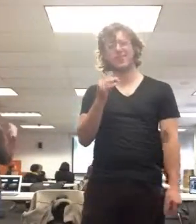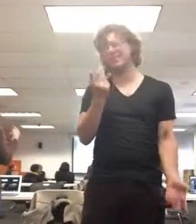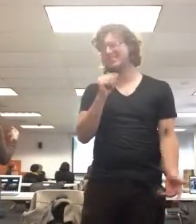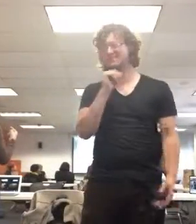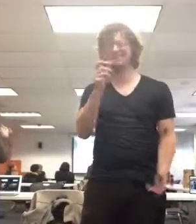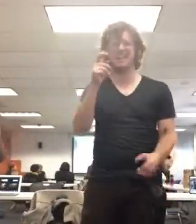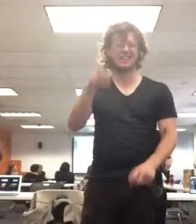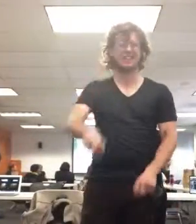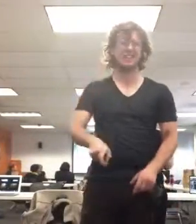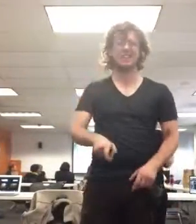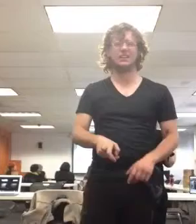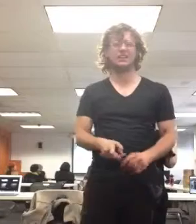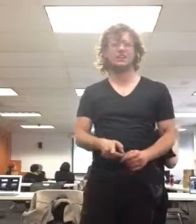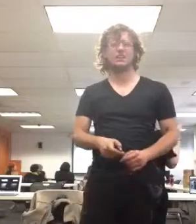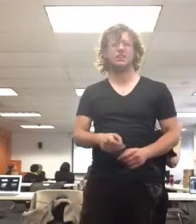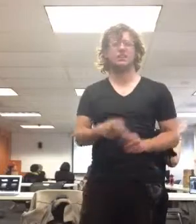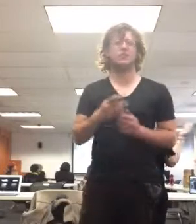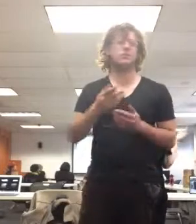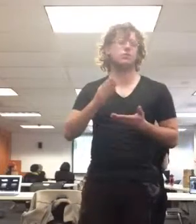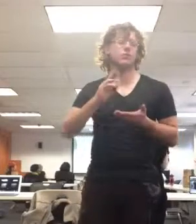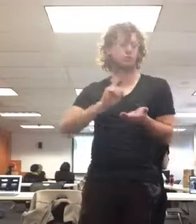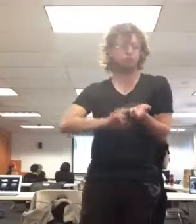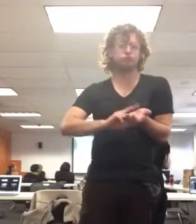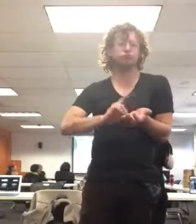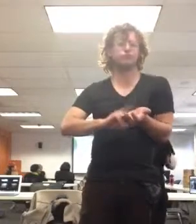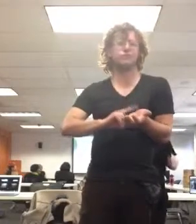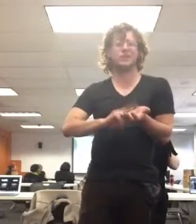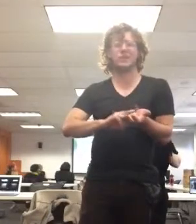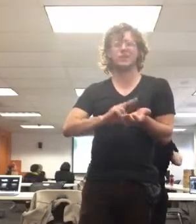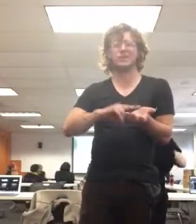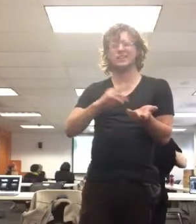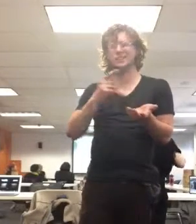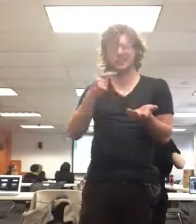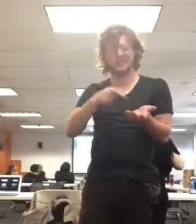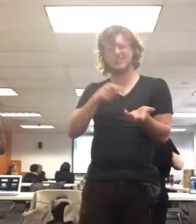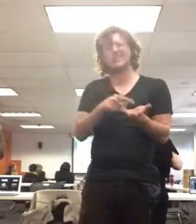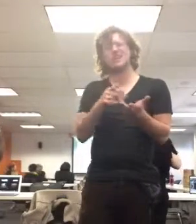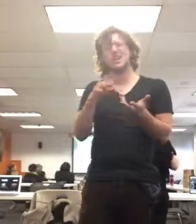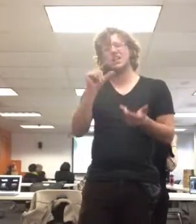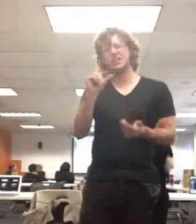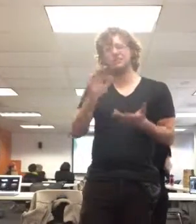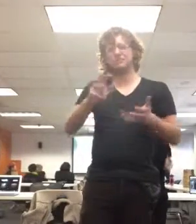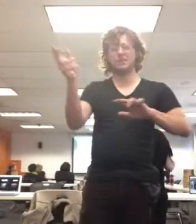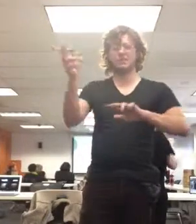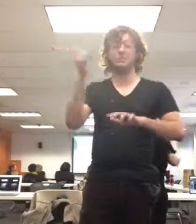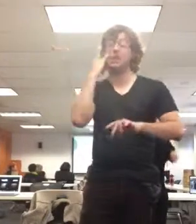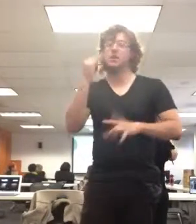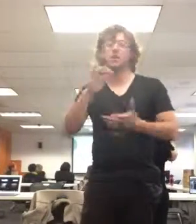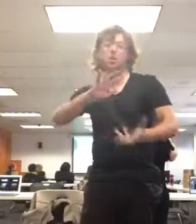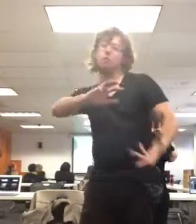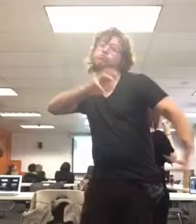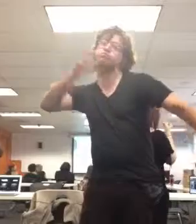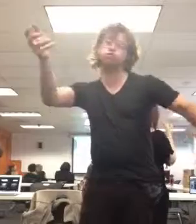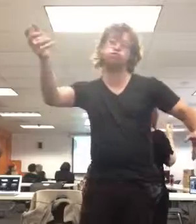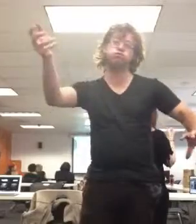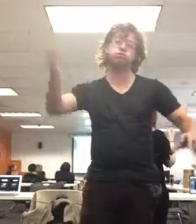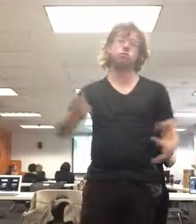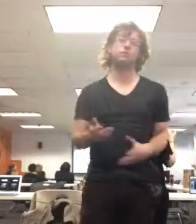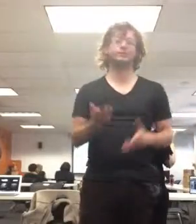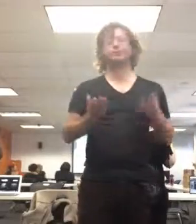the whole flow and the pace of everything. If it was an egregious error, if it was something where